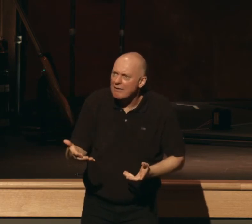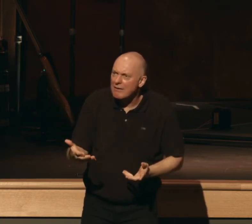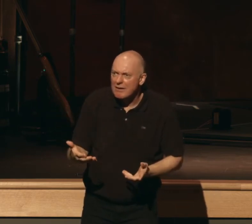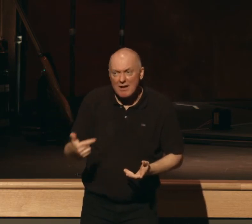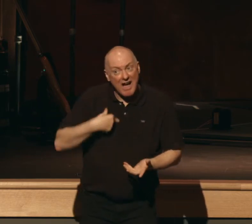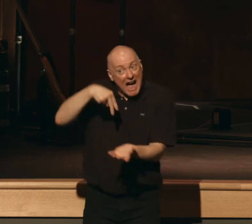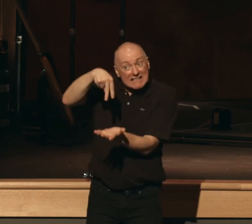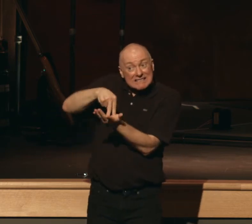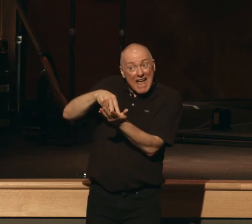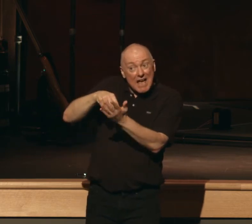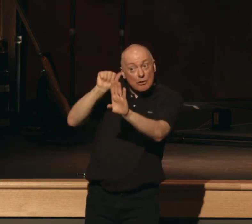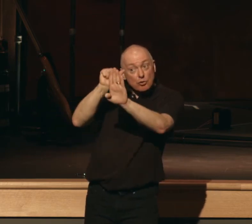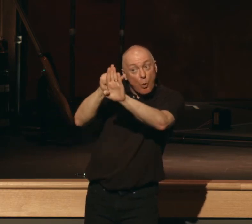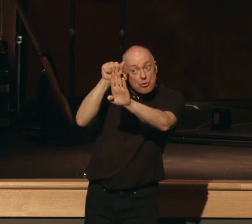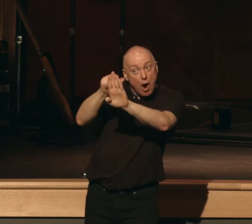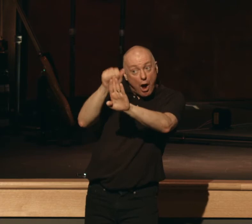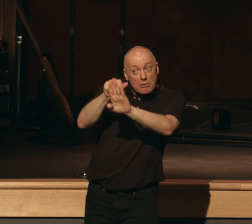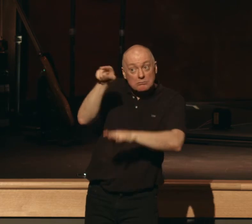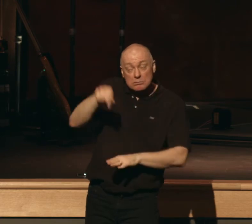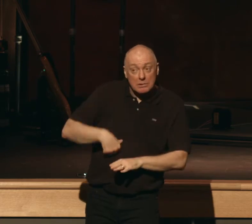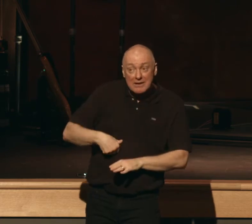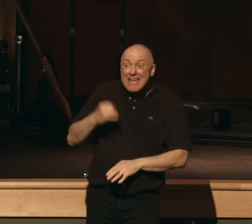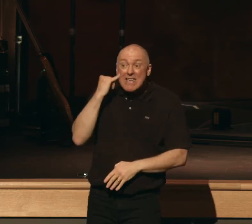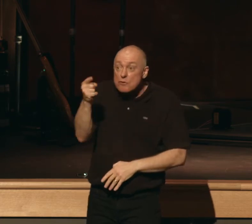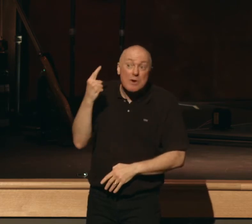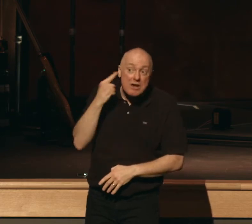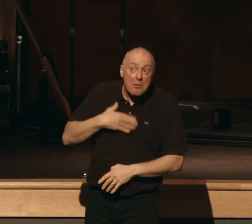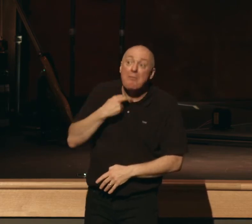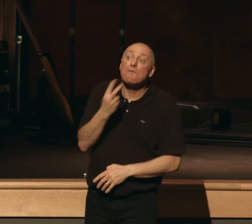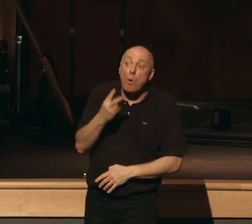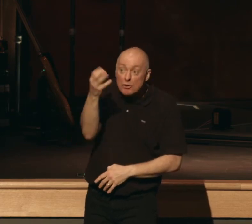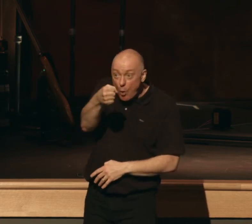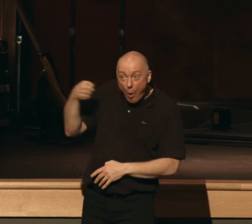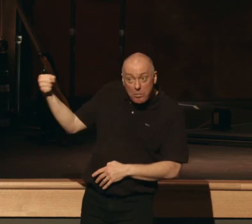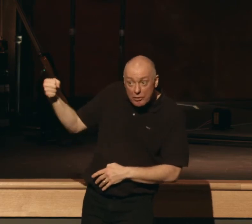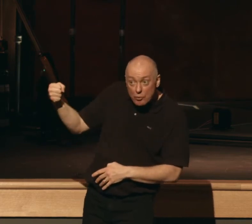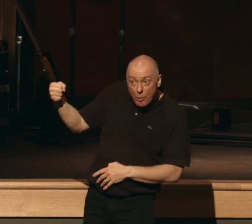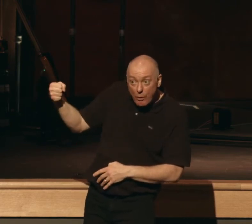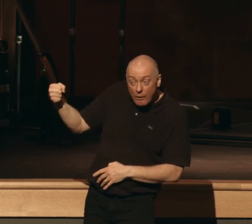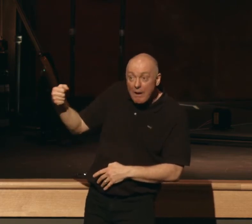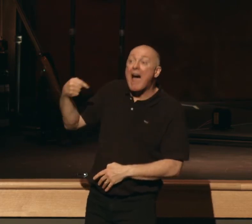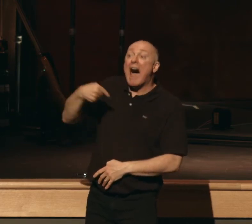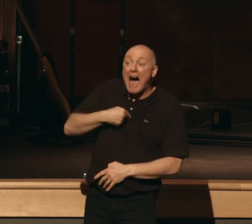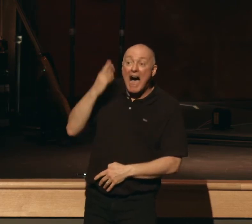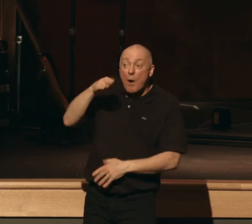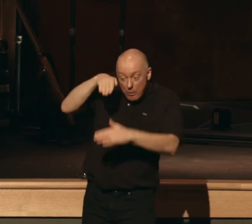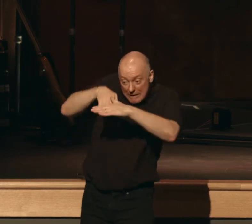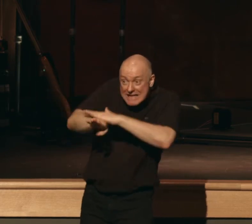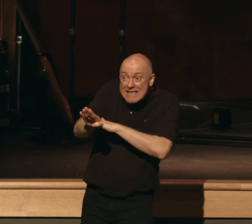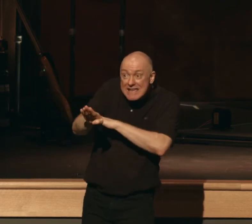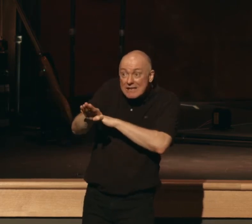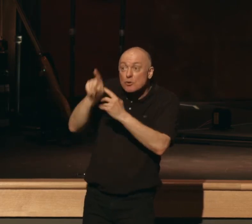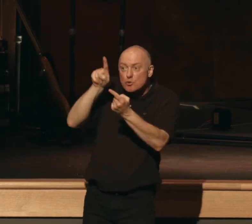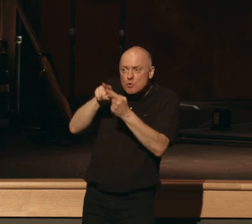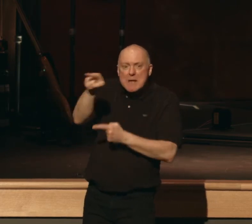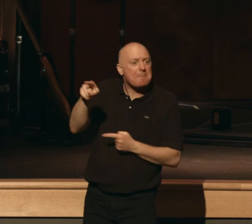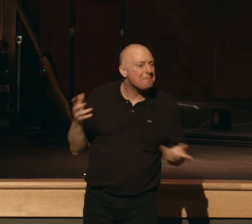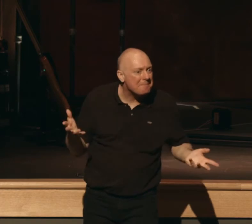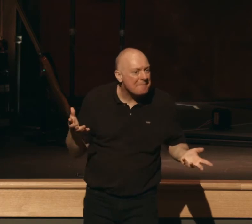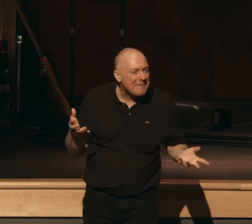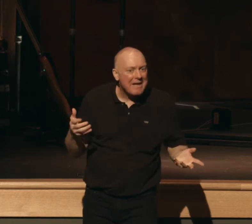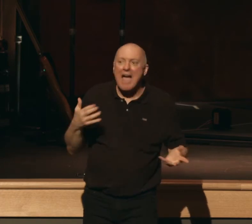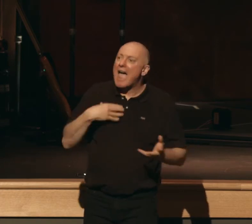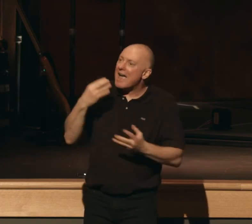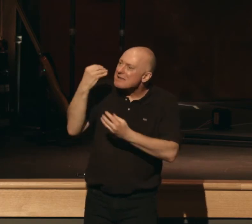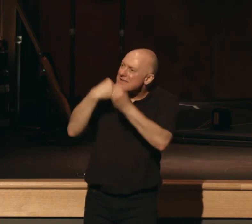Behold, I stand at the door and knock. If anyone hears my voice and opens the door, I will come into him